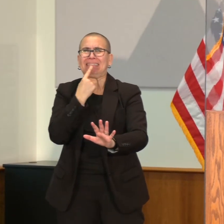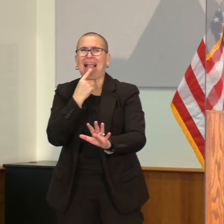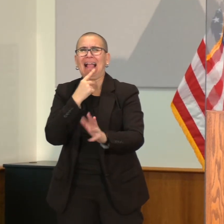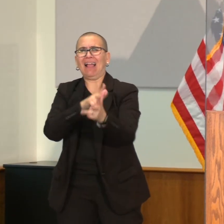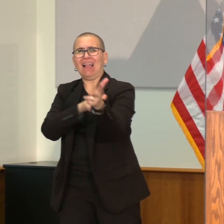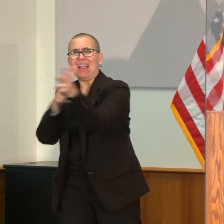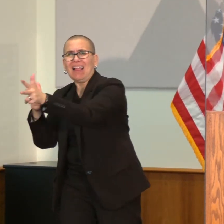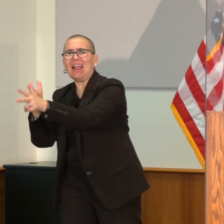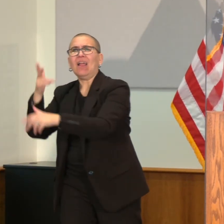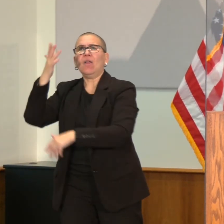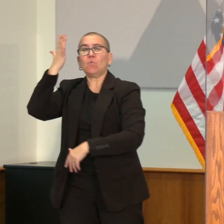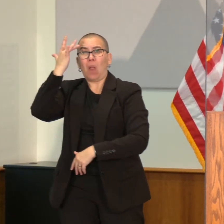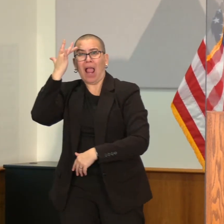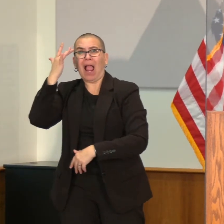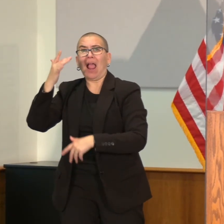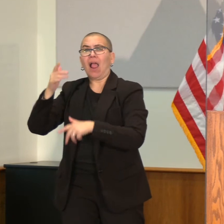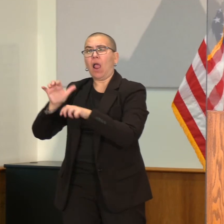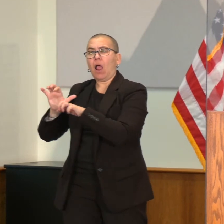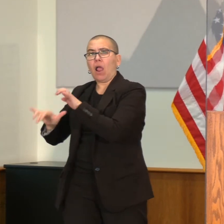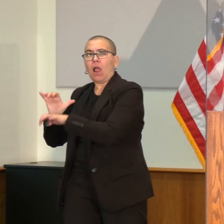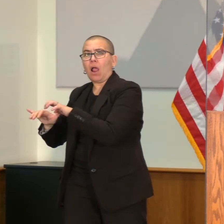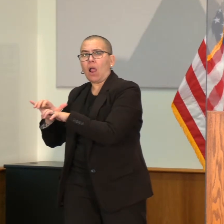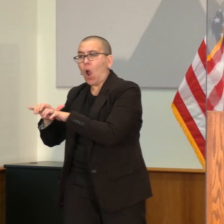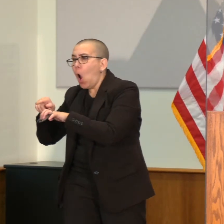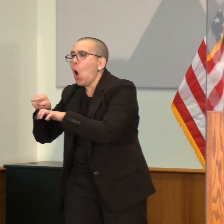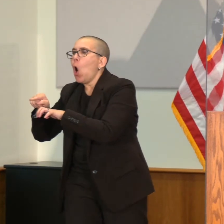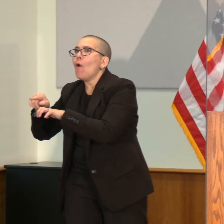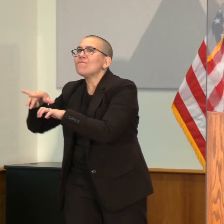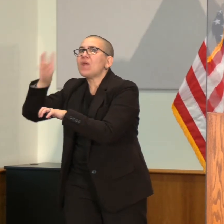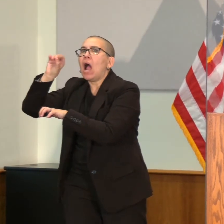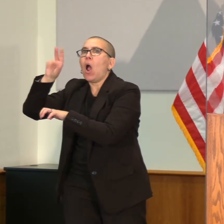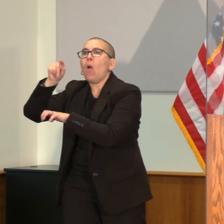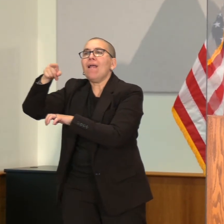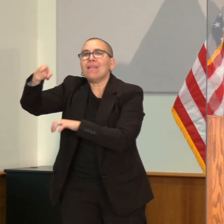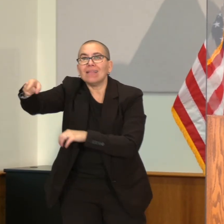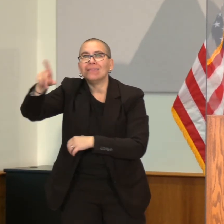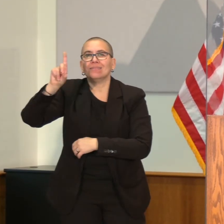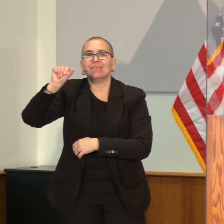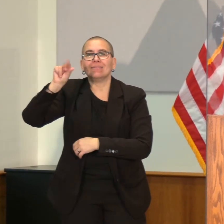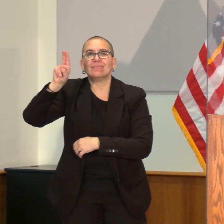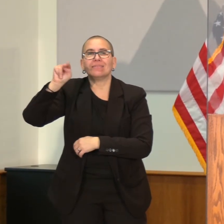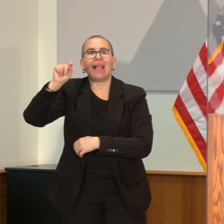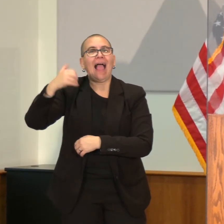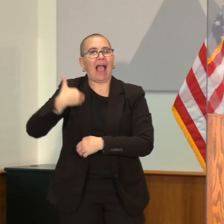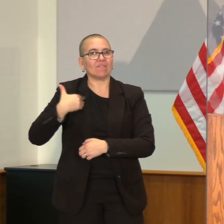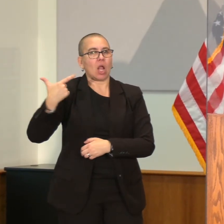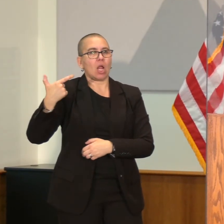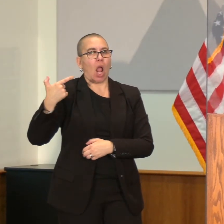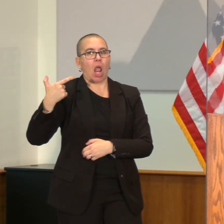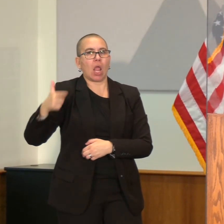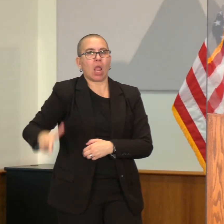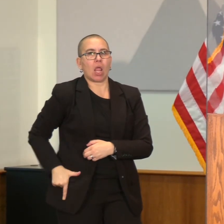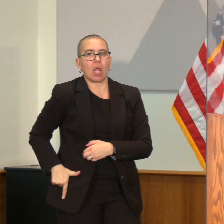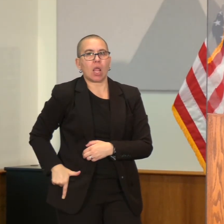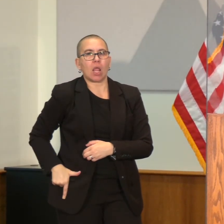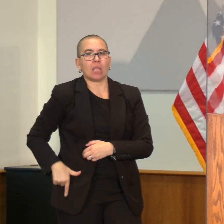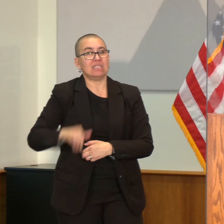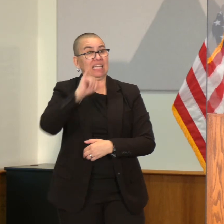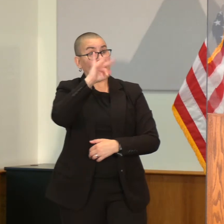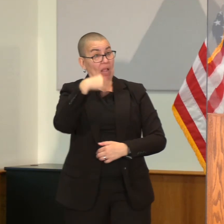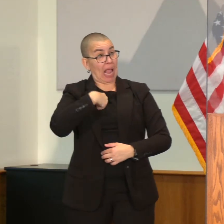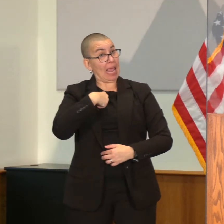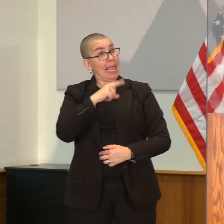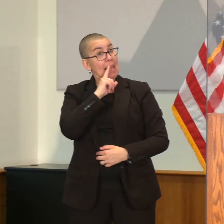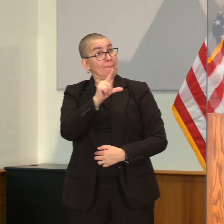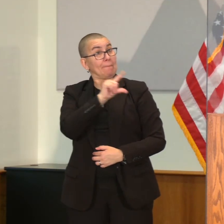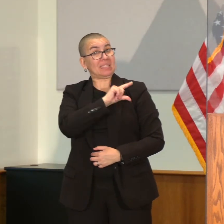fleeing police. At that moment, presuming that that's the information the officers got, what in your mind are they supposed